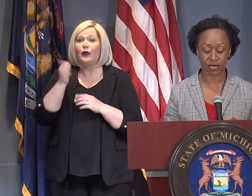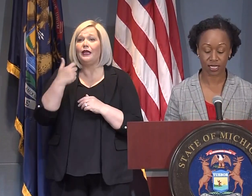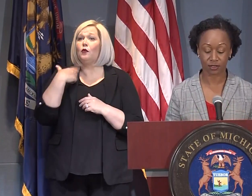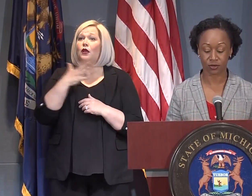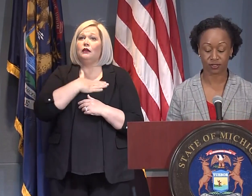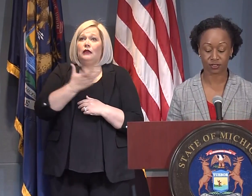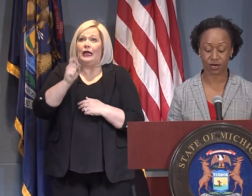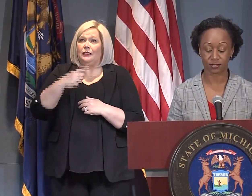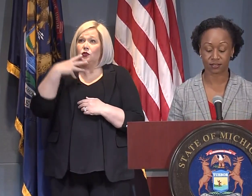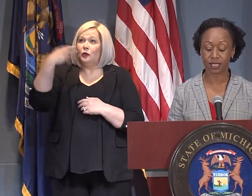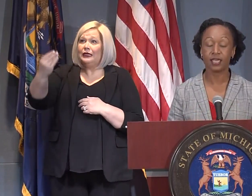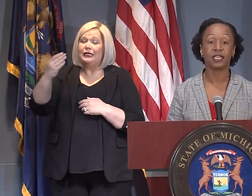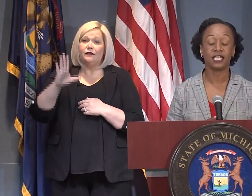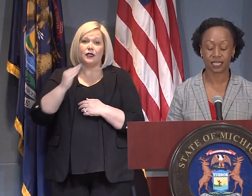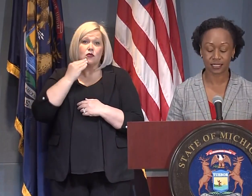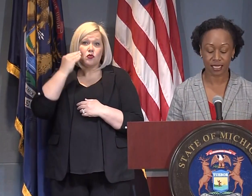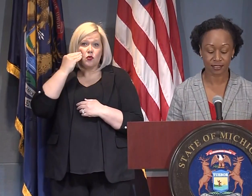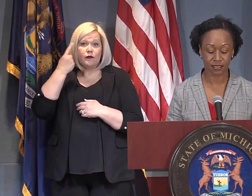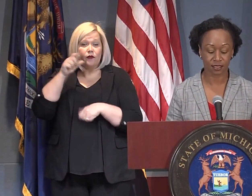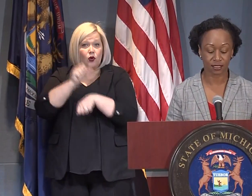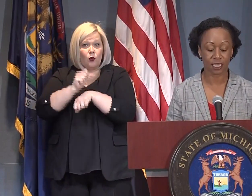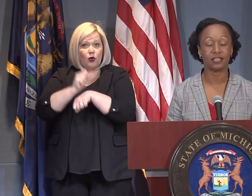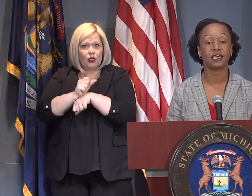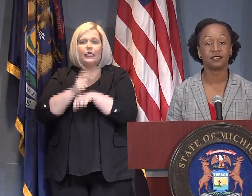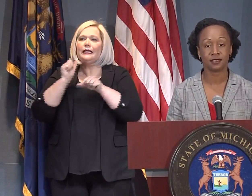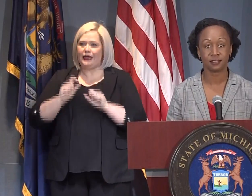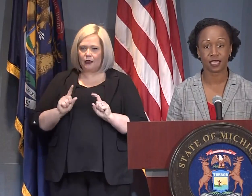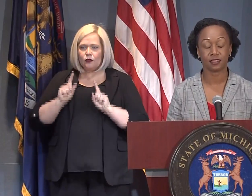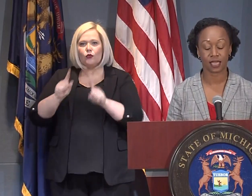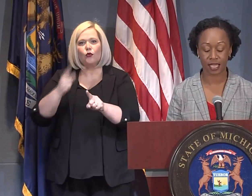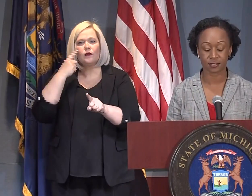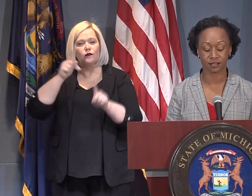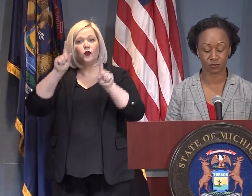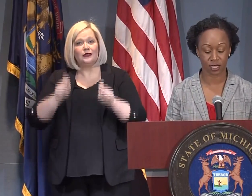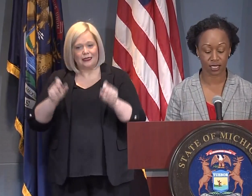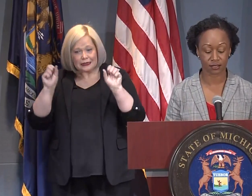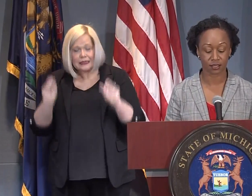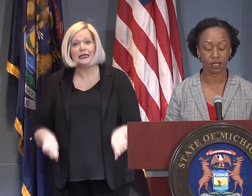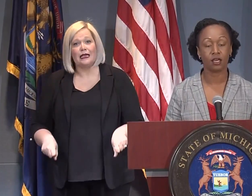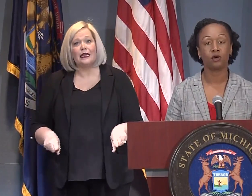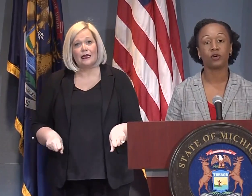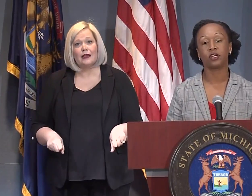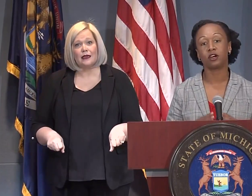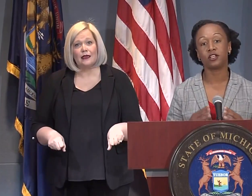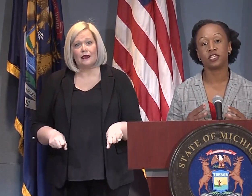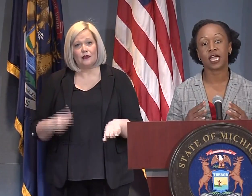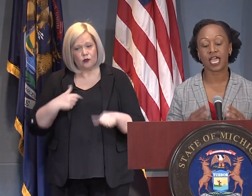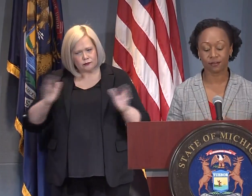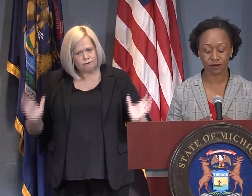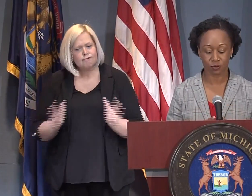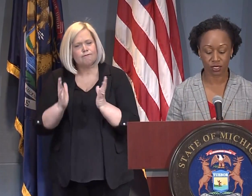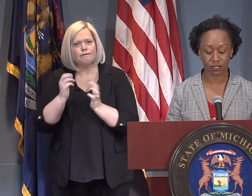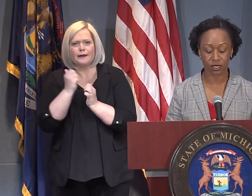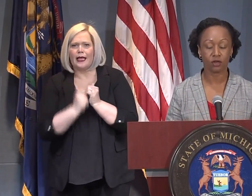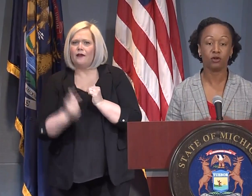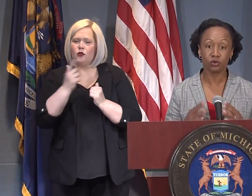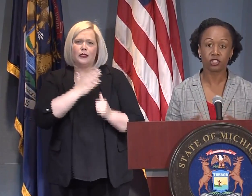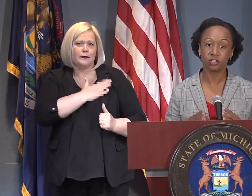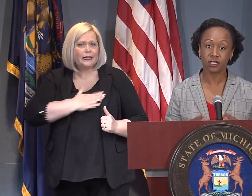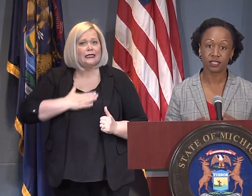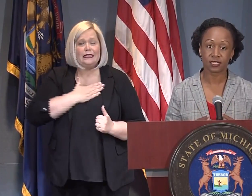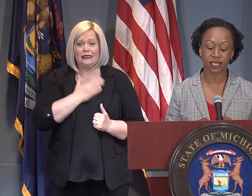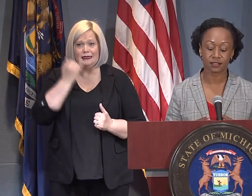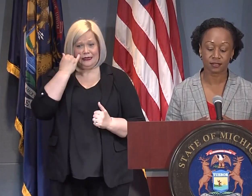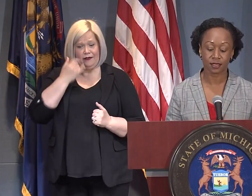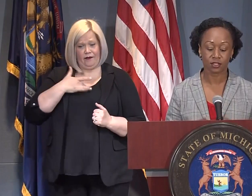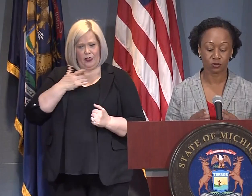any work right now during this crisis can get a test done at a testing site that has the supplies. We're encouraging everyone who